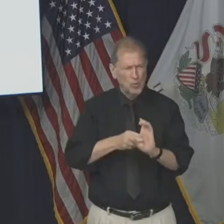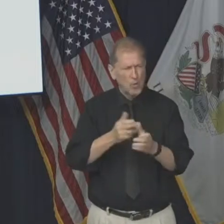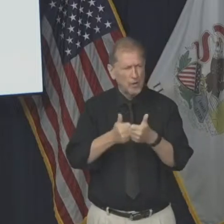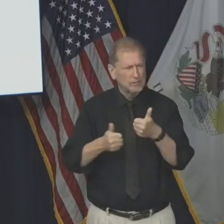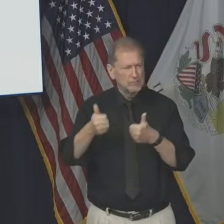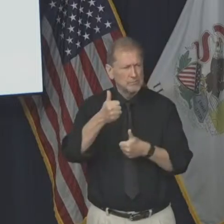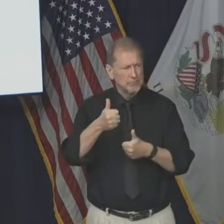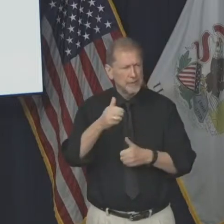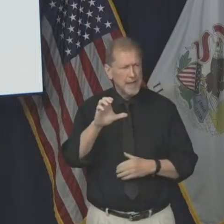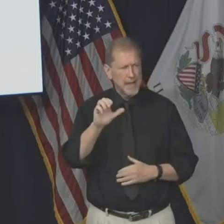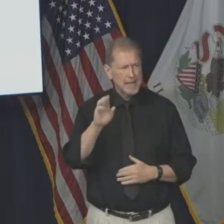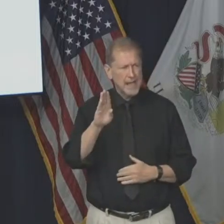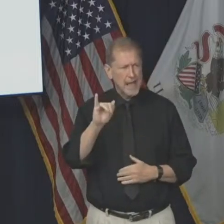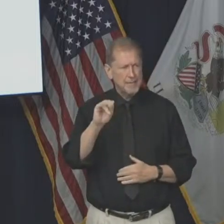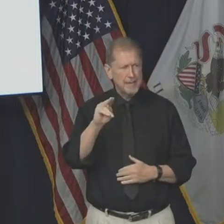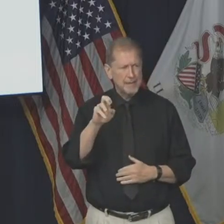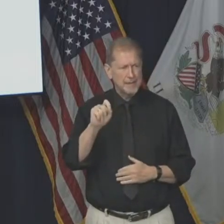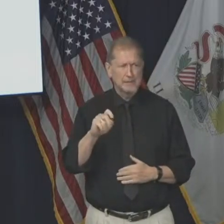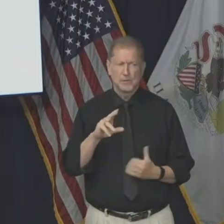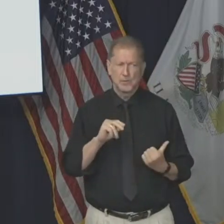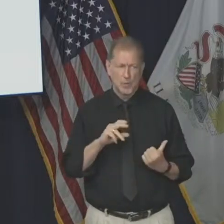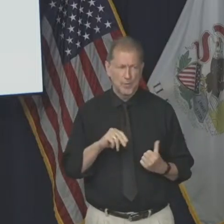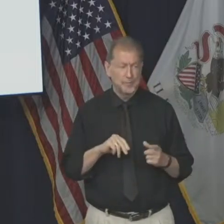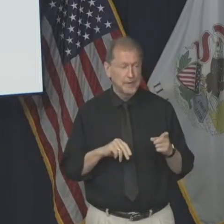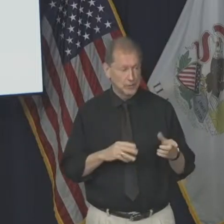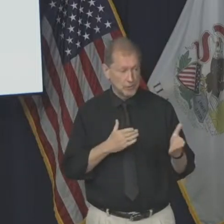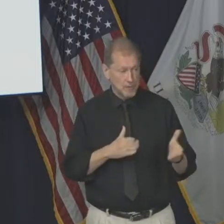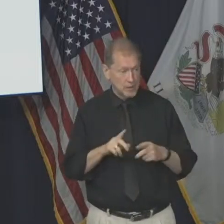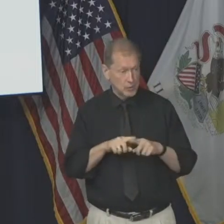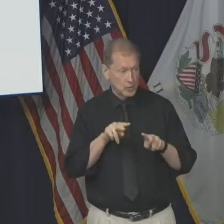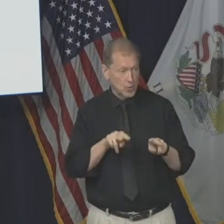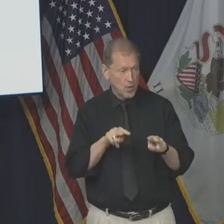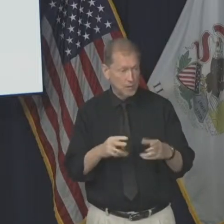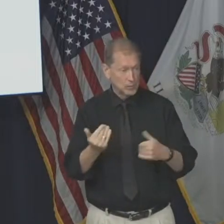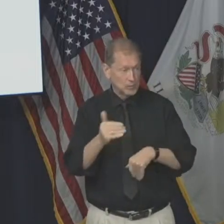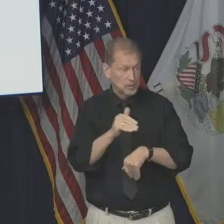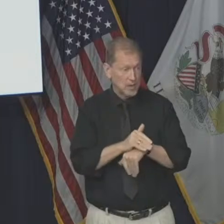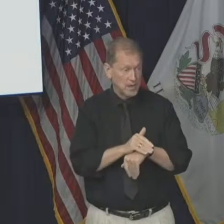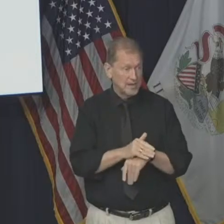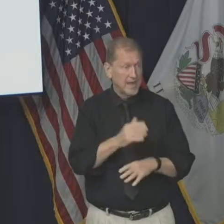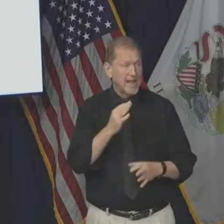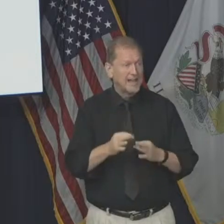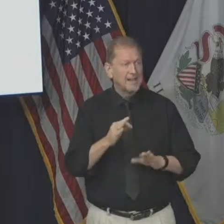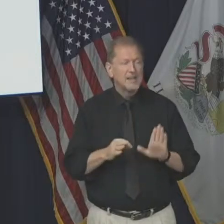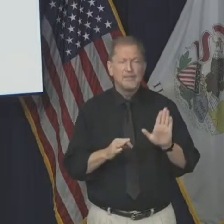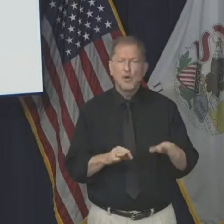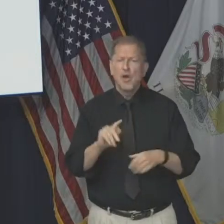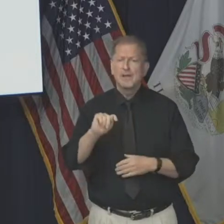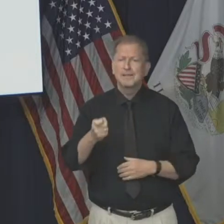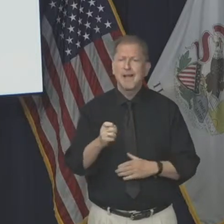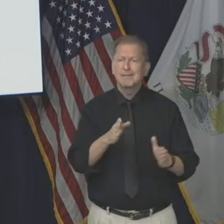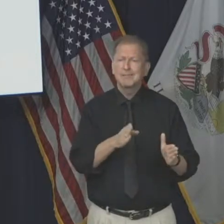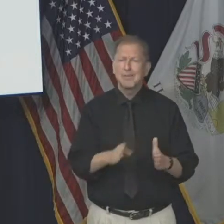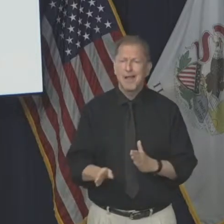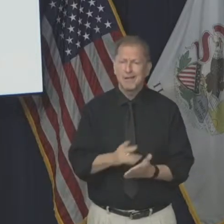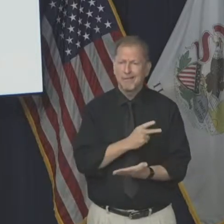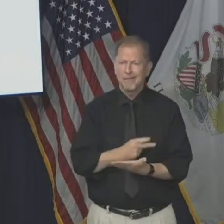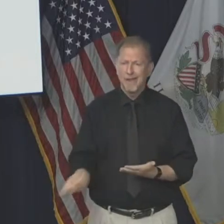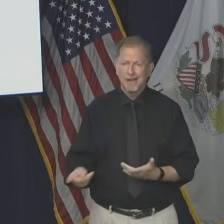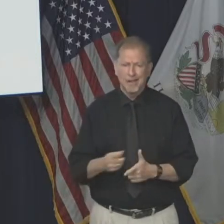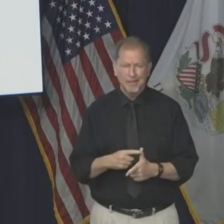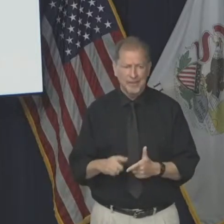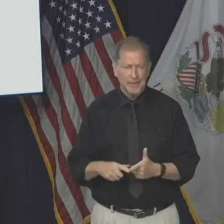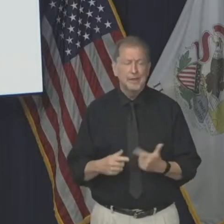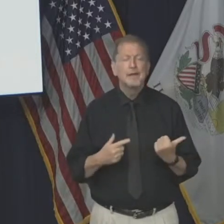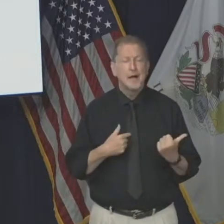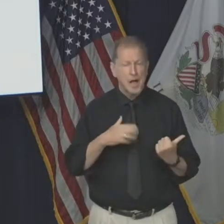question: where are you going to be watching the returns tonight? And what will happen if your graduated income tax is not passed? I'll watch returns